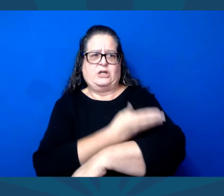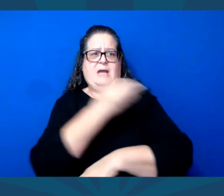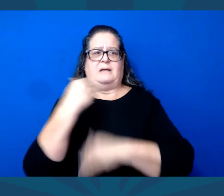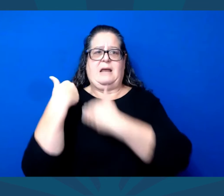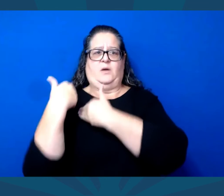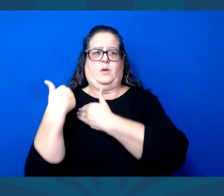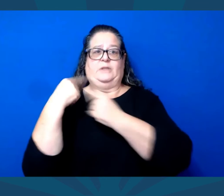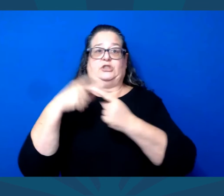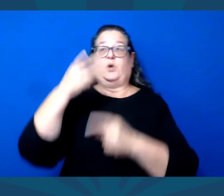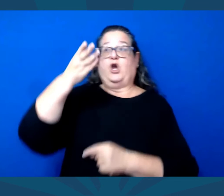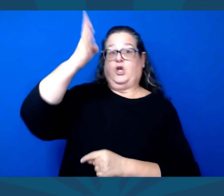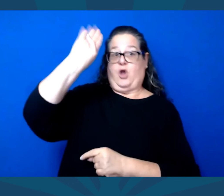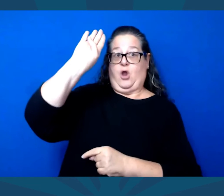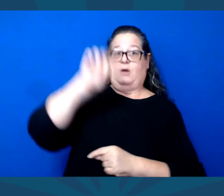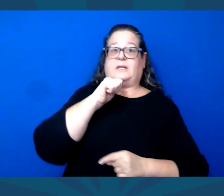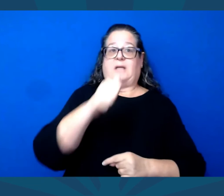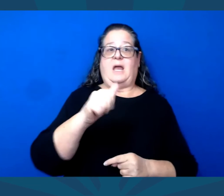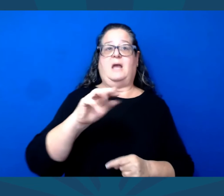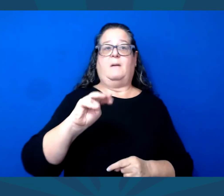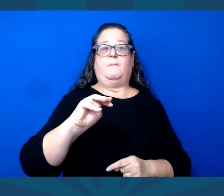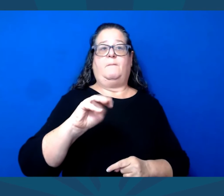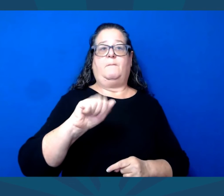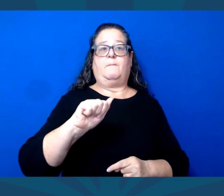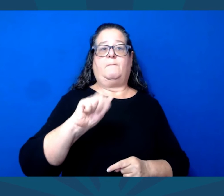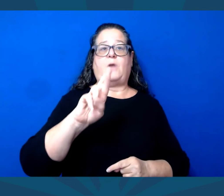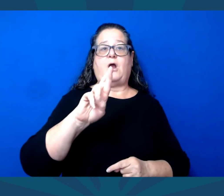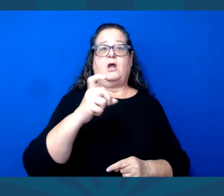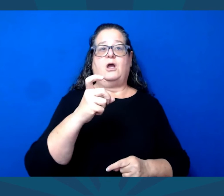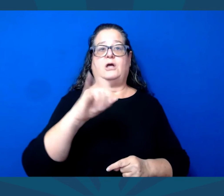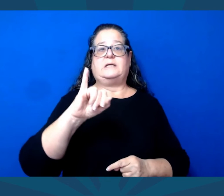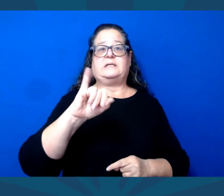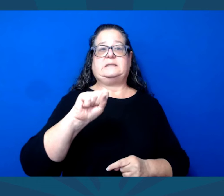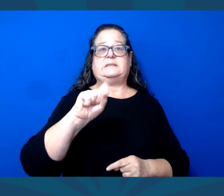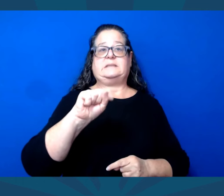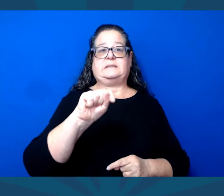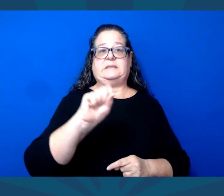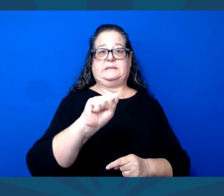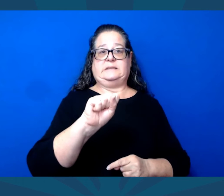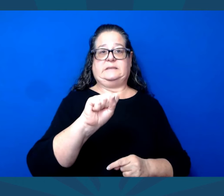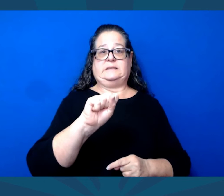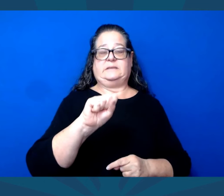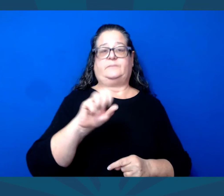America should be energy independent and accountable to God, not Marxists.